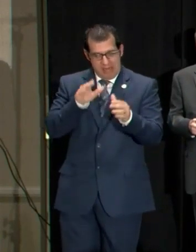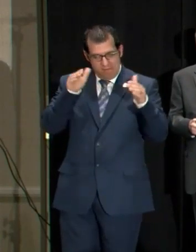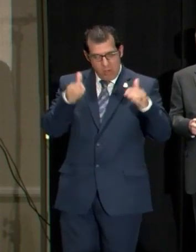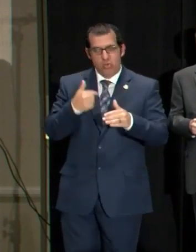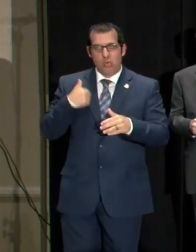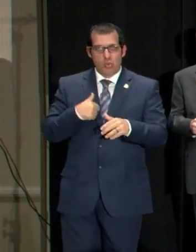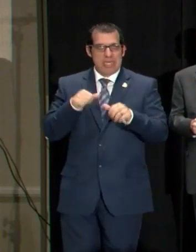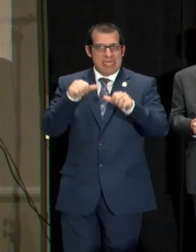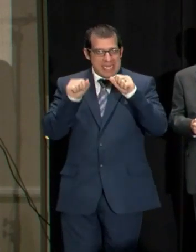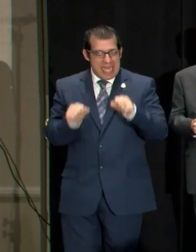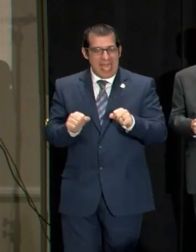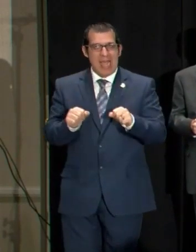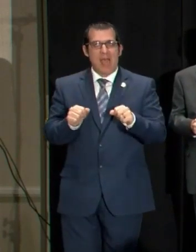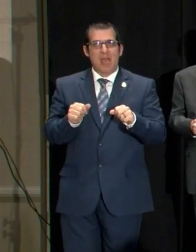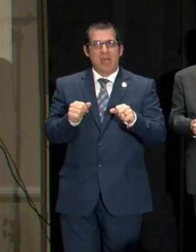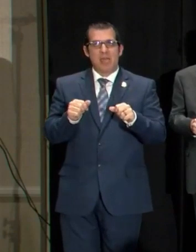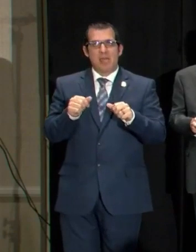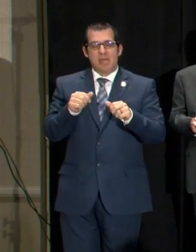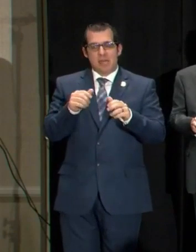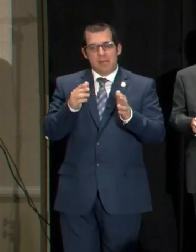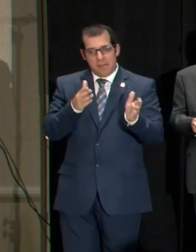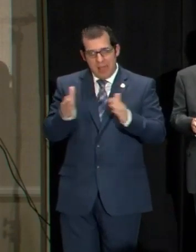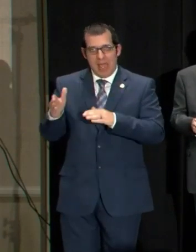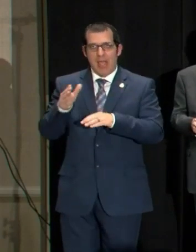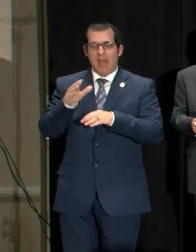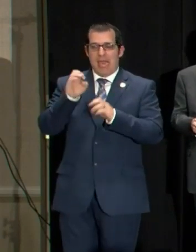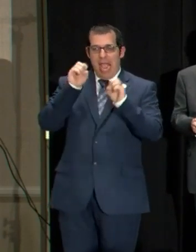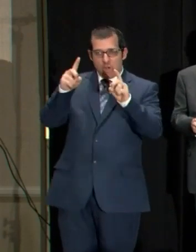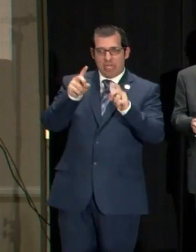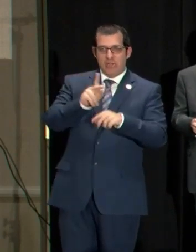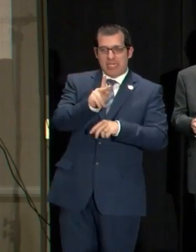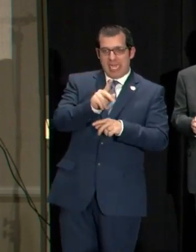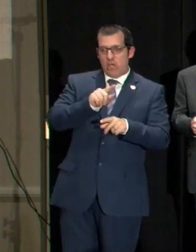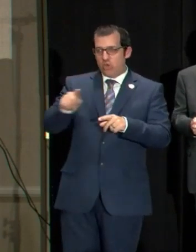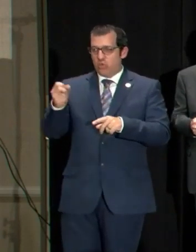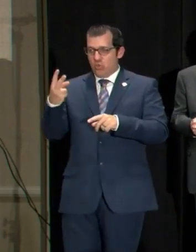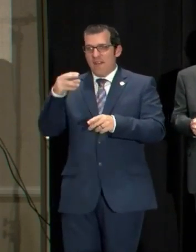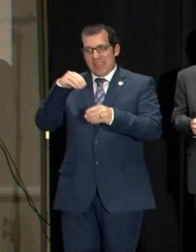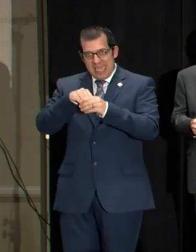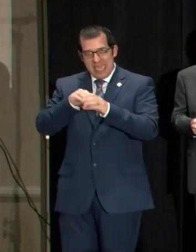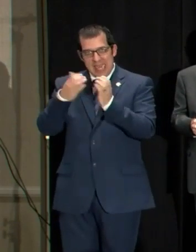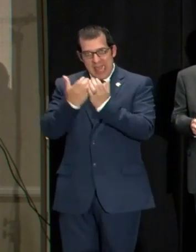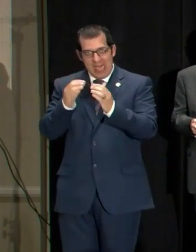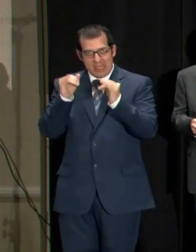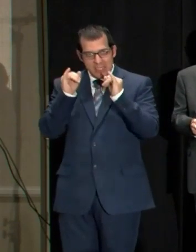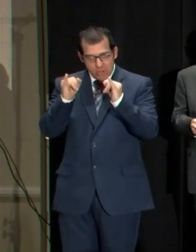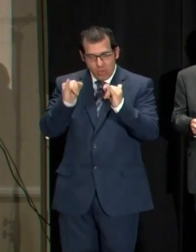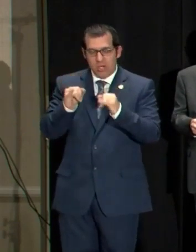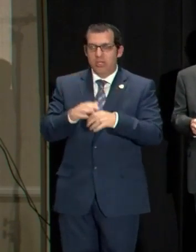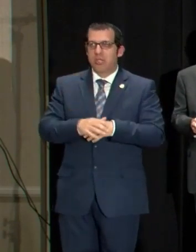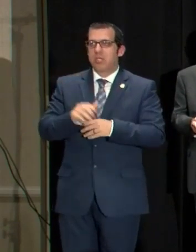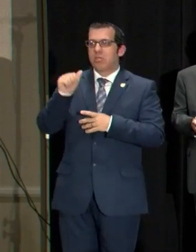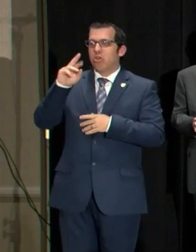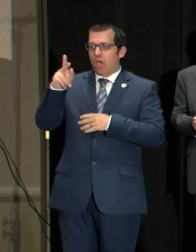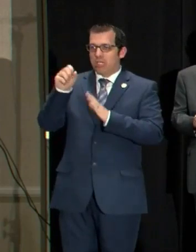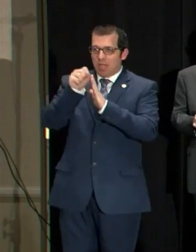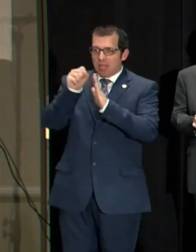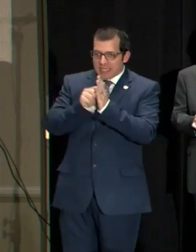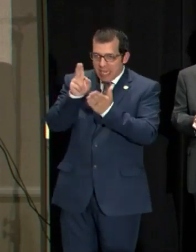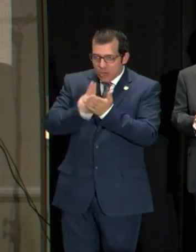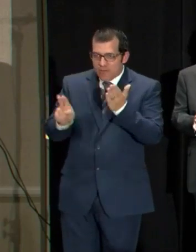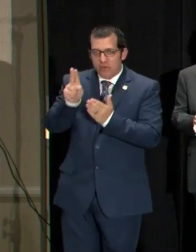we can plan on K through 12 education in classroom instruction. Arkansas State